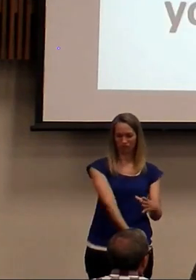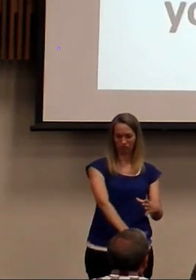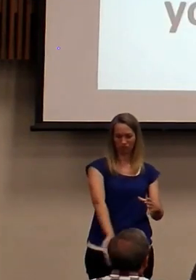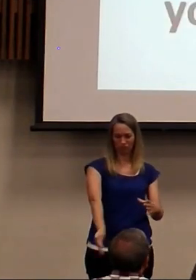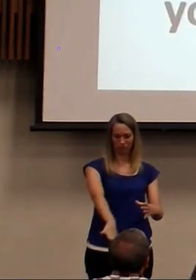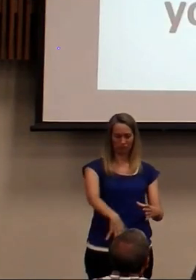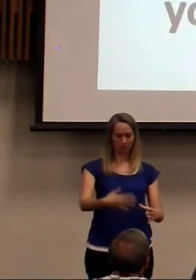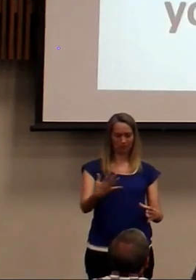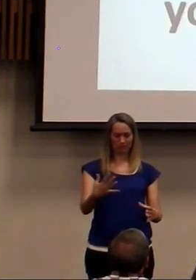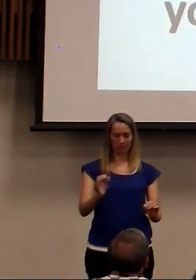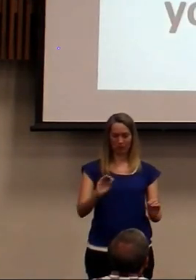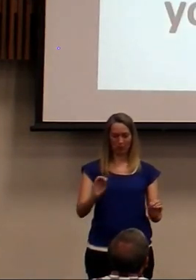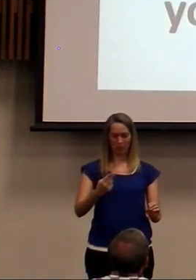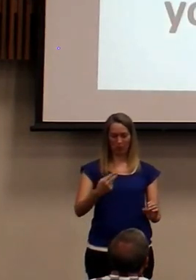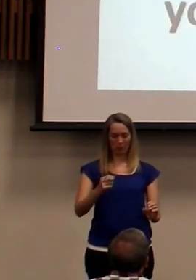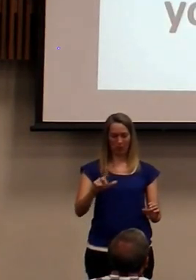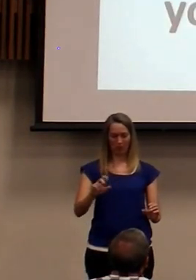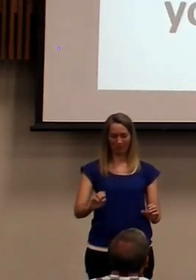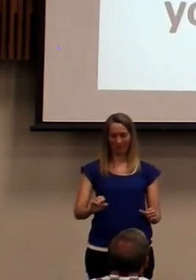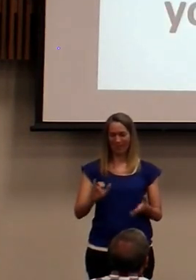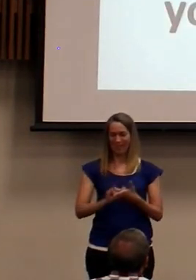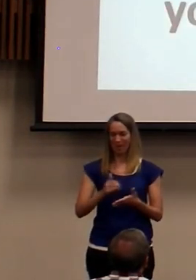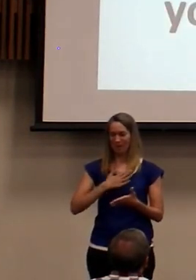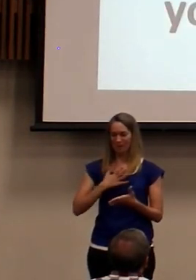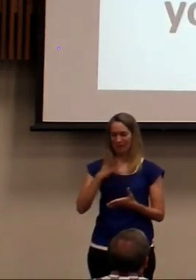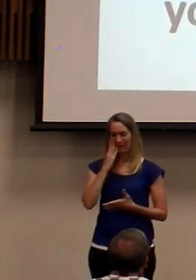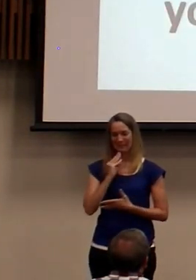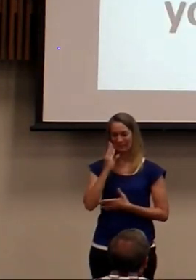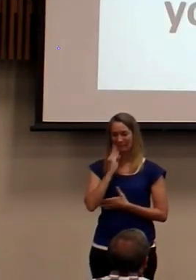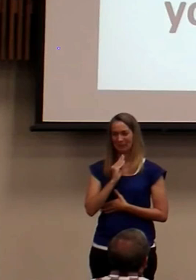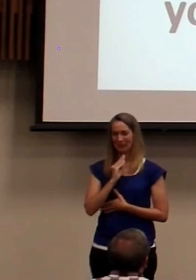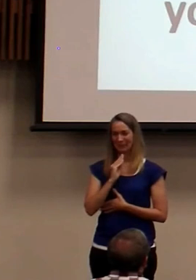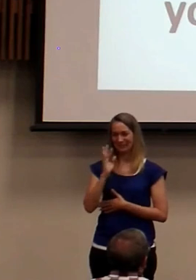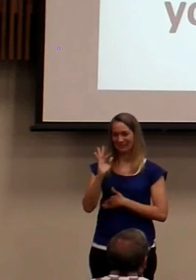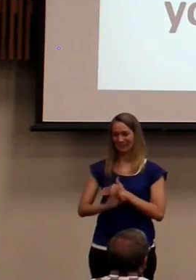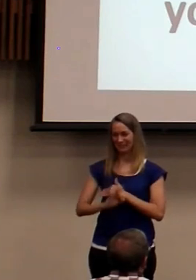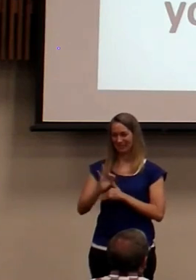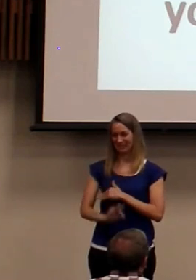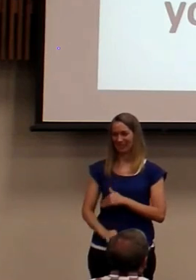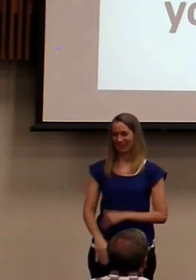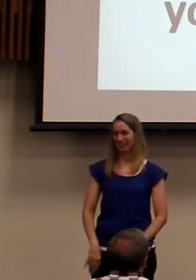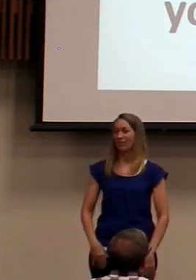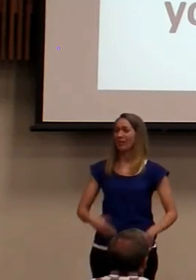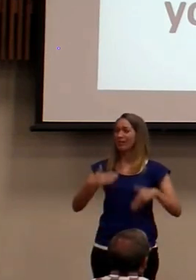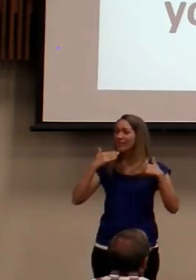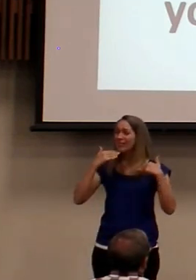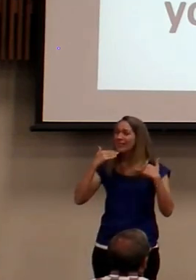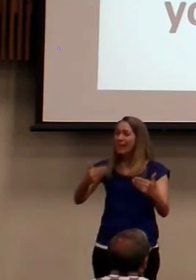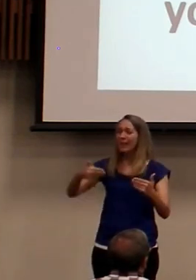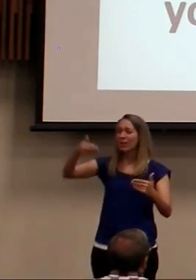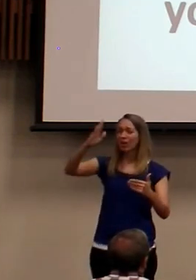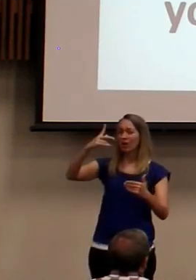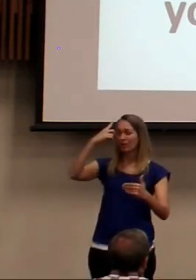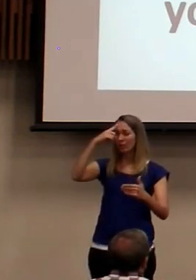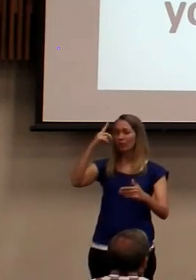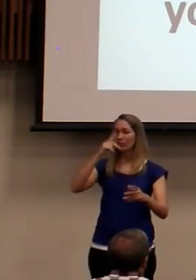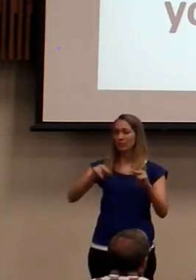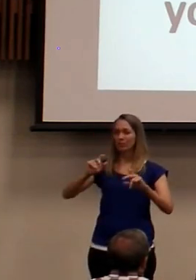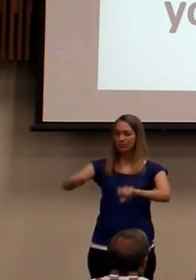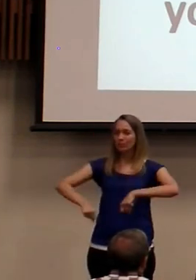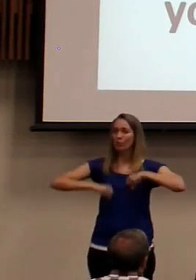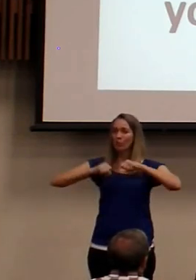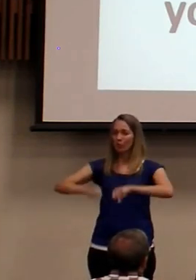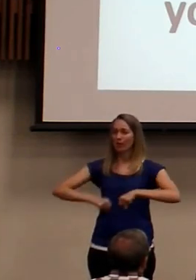Sunset. And I got to thank God for those who under row for you when you need help. When I couldn't do my job, Jeff did my